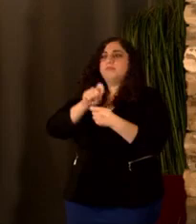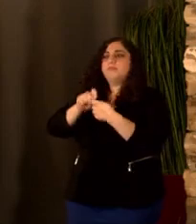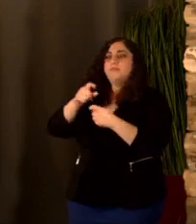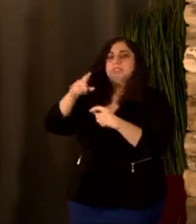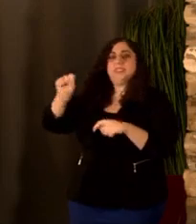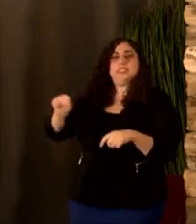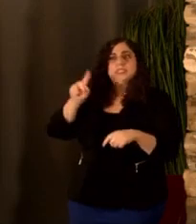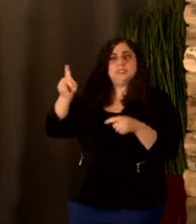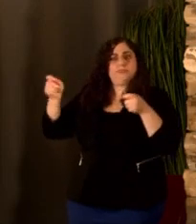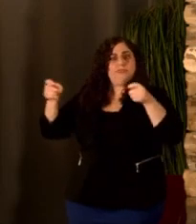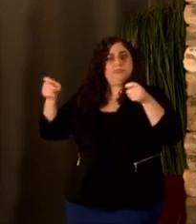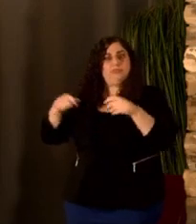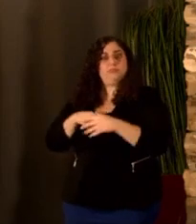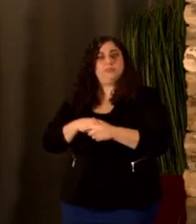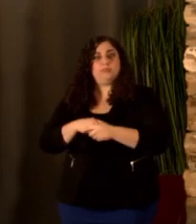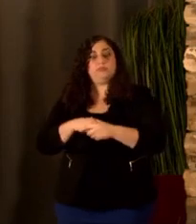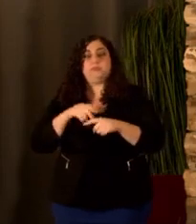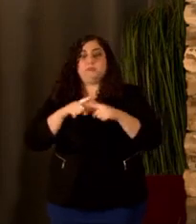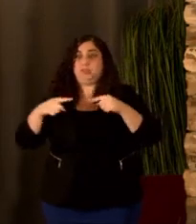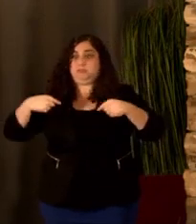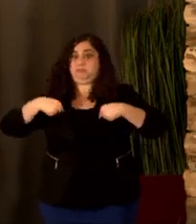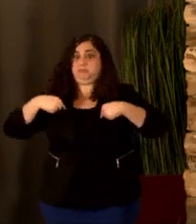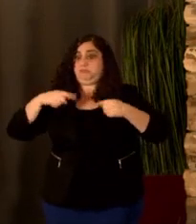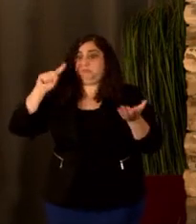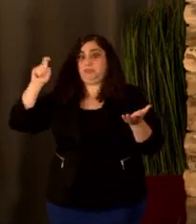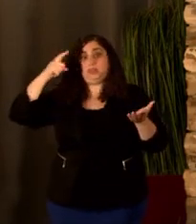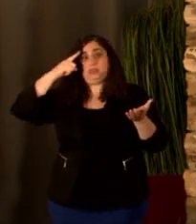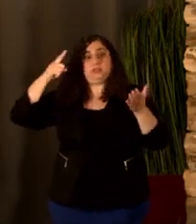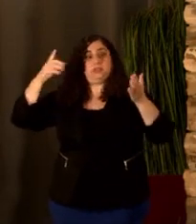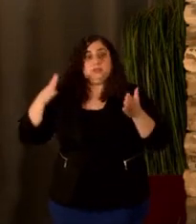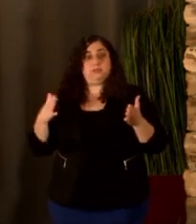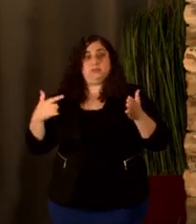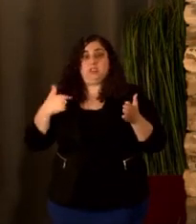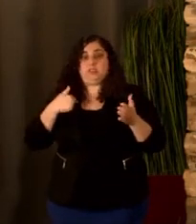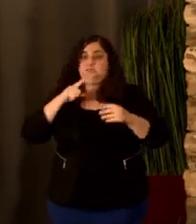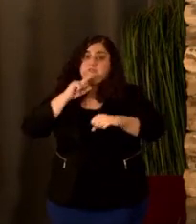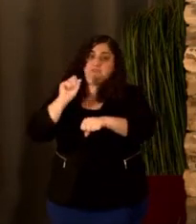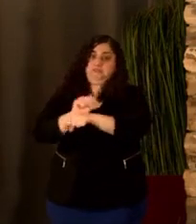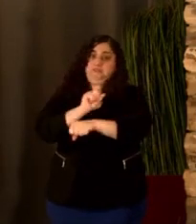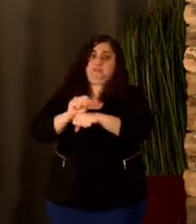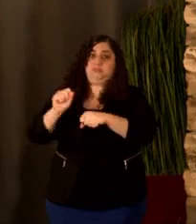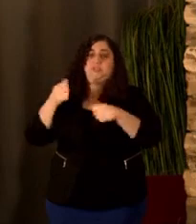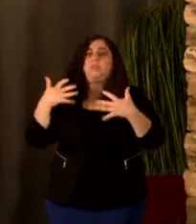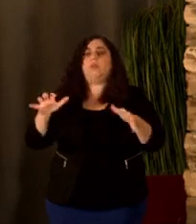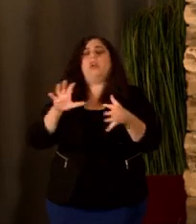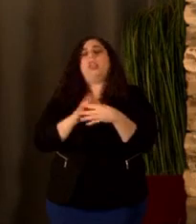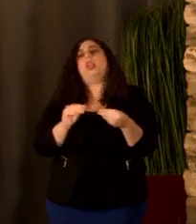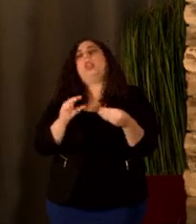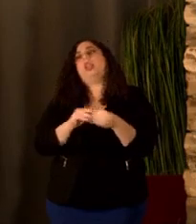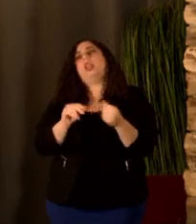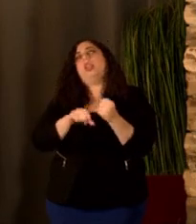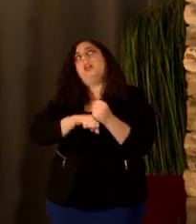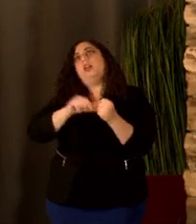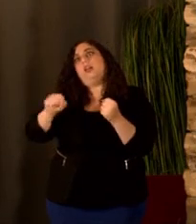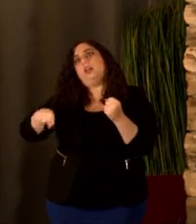say this as governor, I actually want to get something done. I don't want to talk about this for a decade.